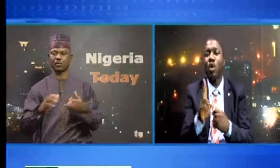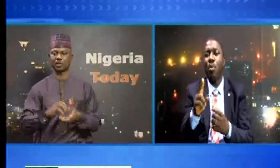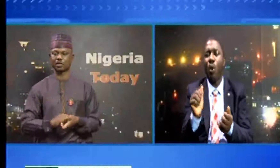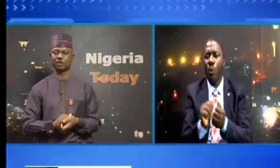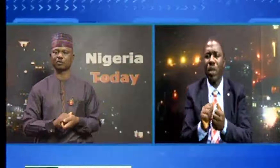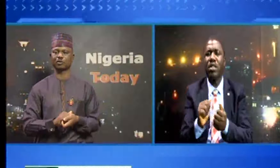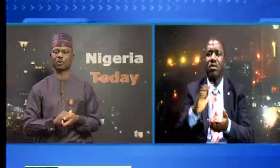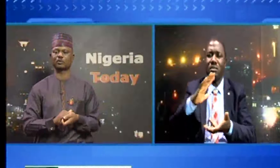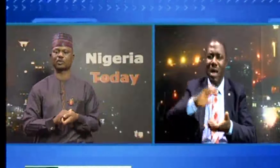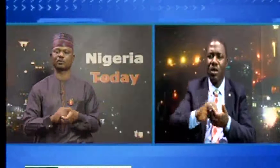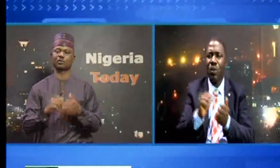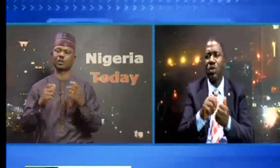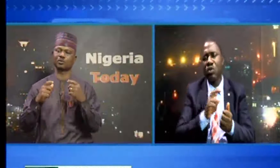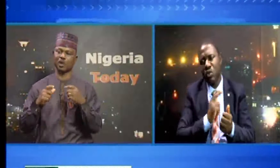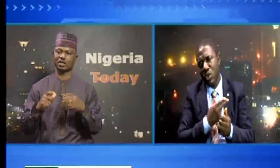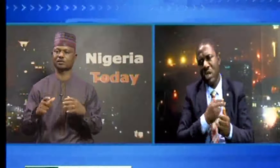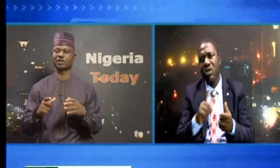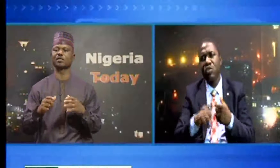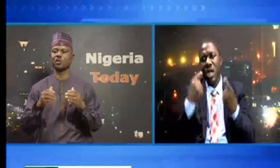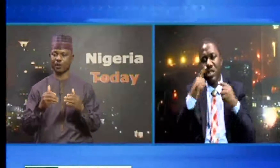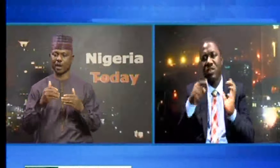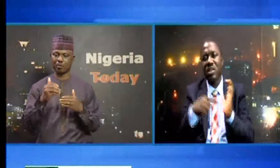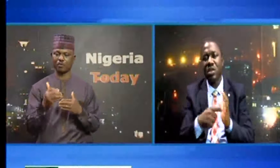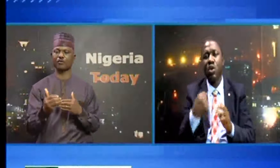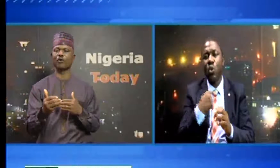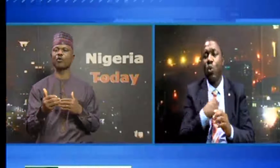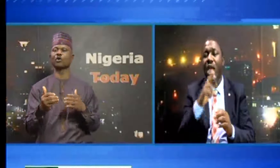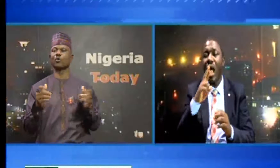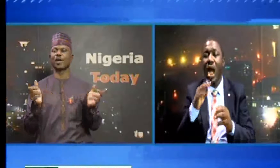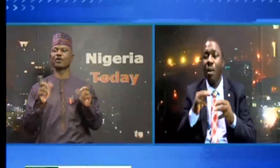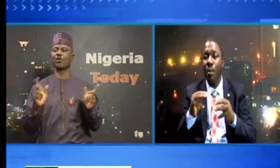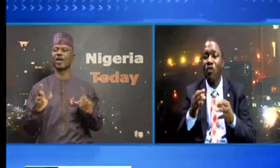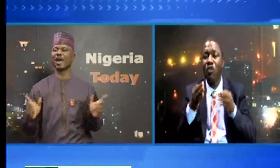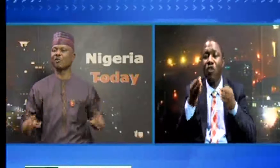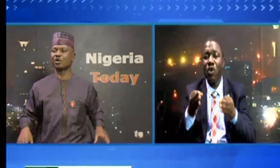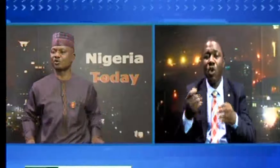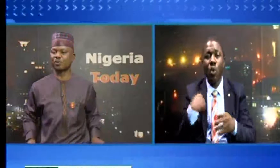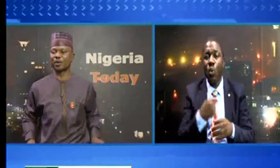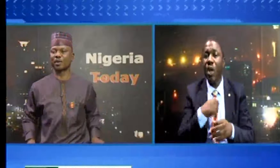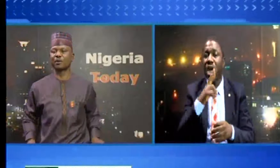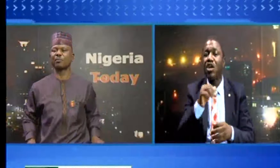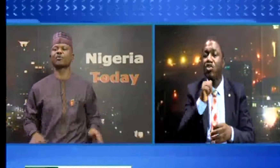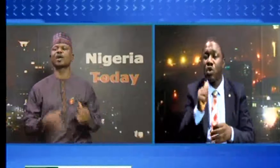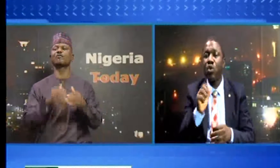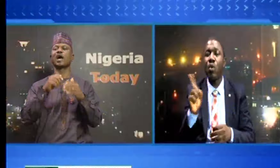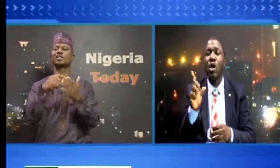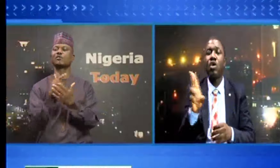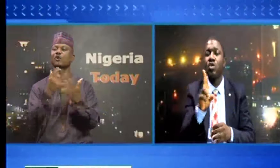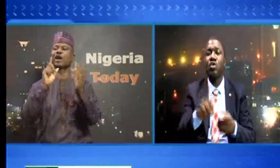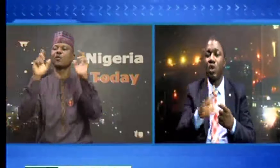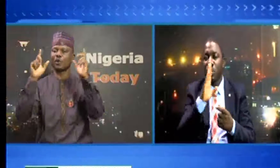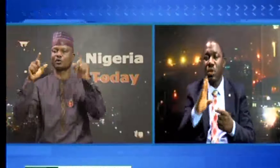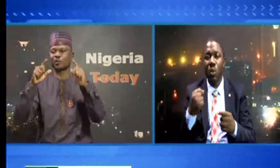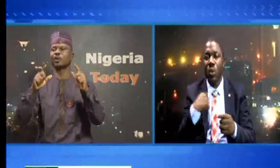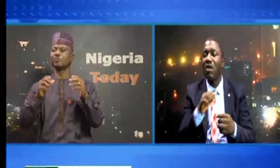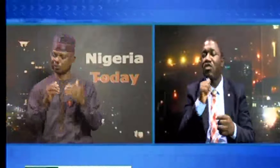partner with the National Commission on Persons with Disabilities to be able to achieve this. We are moving forward. We are not where we used to be, but we have not achieved where